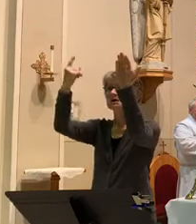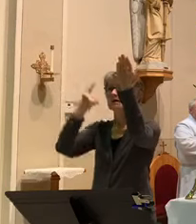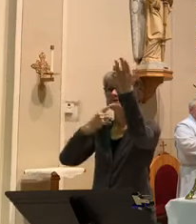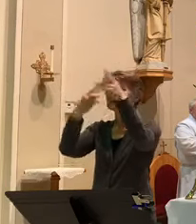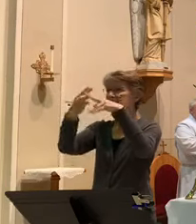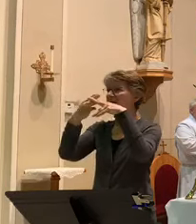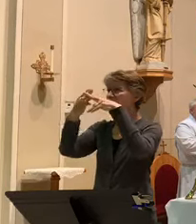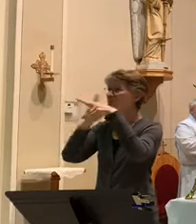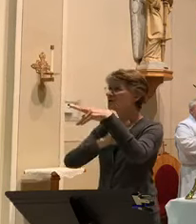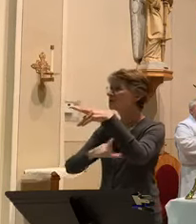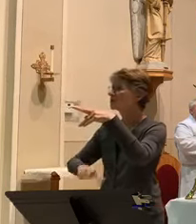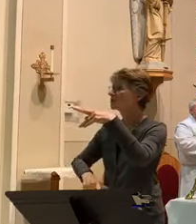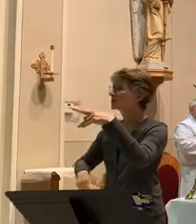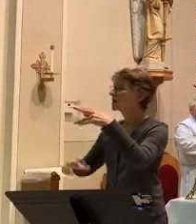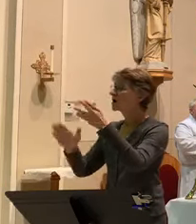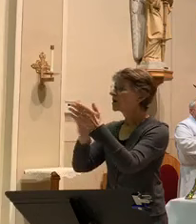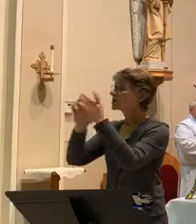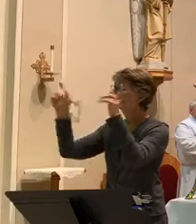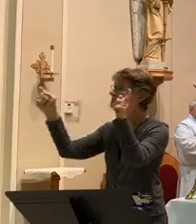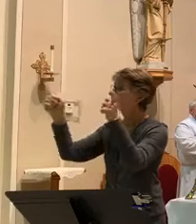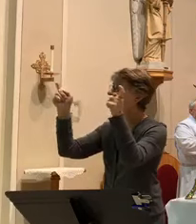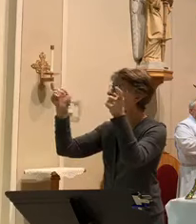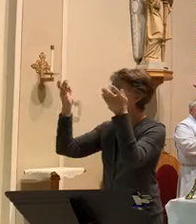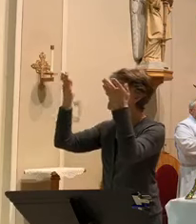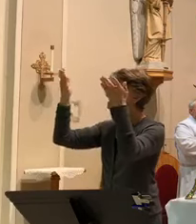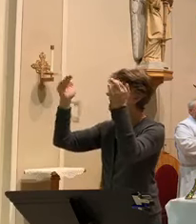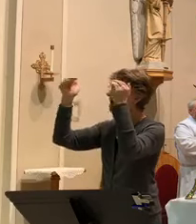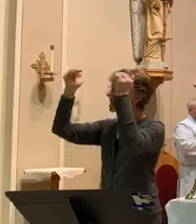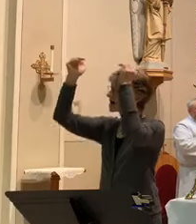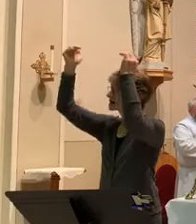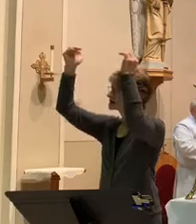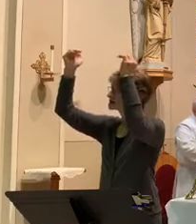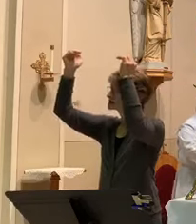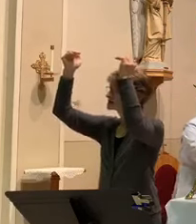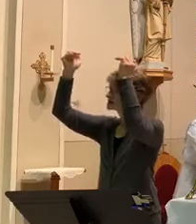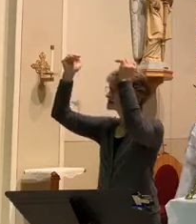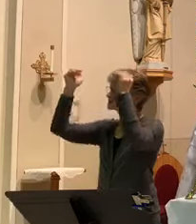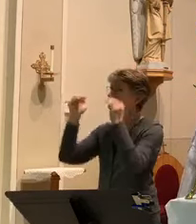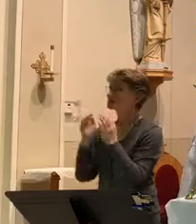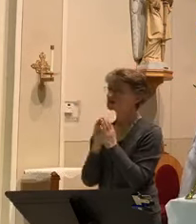in the name of the Lord. Hosanna in the highest.